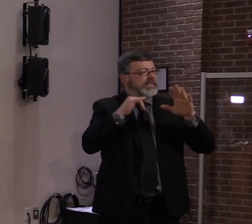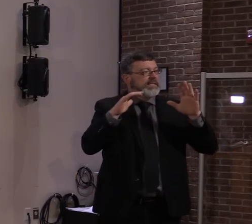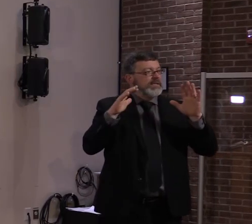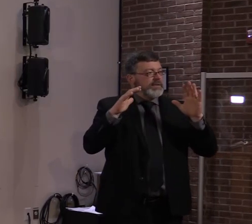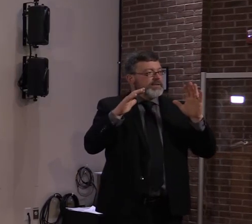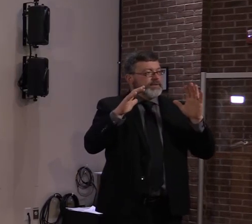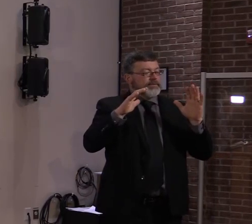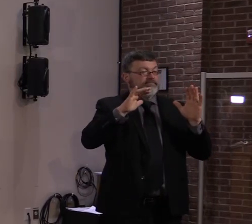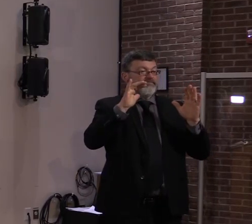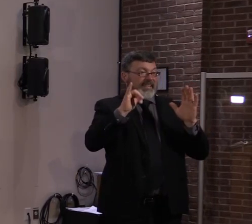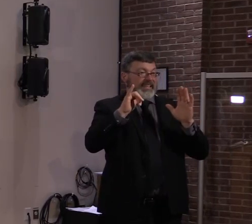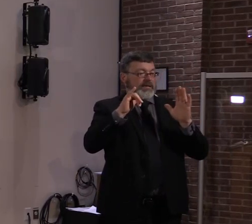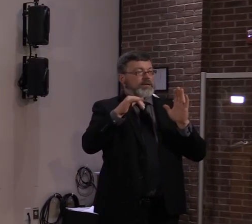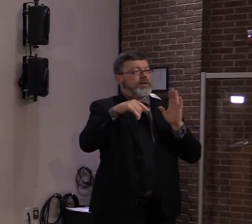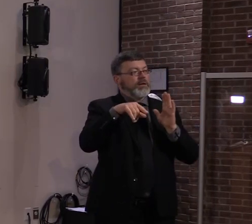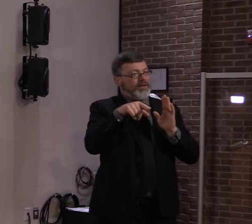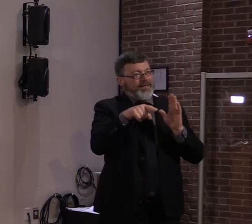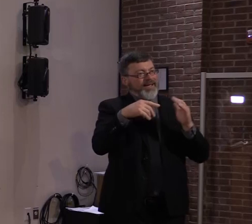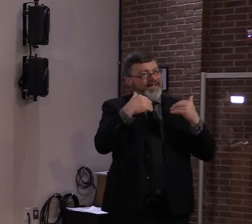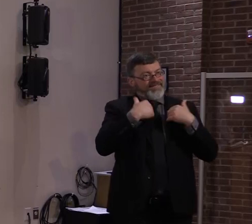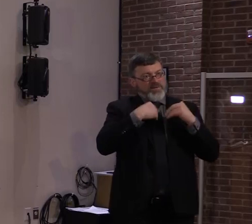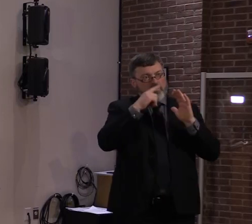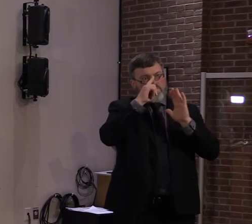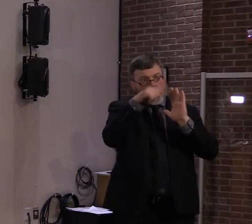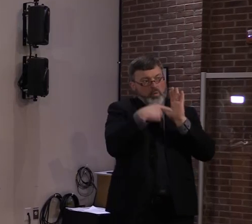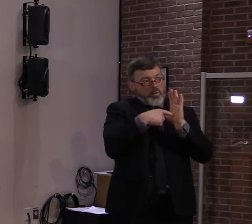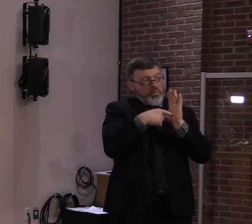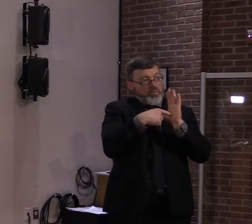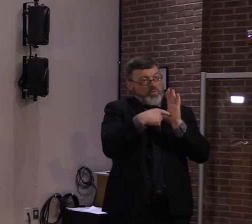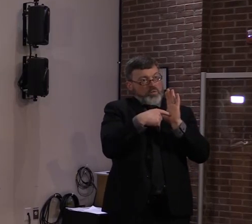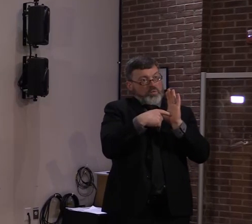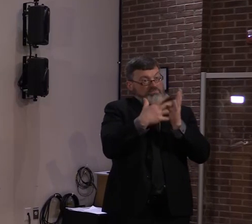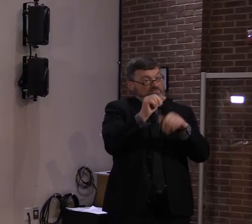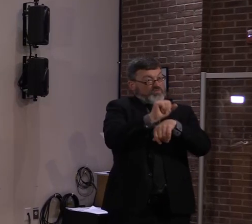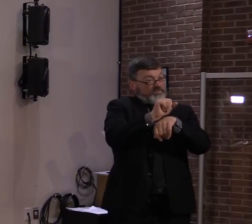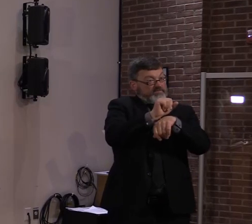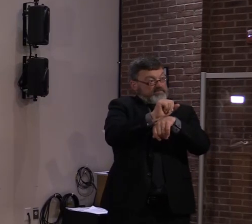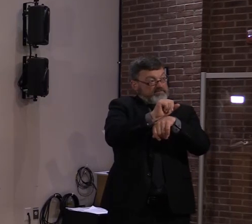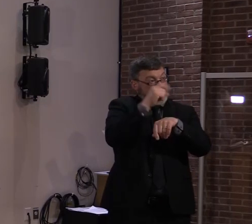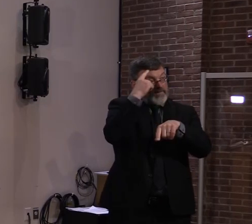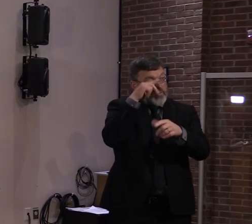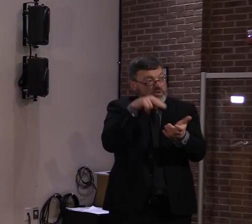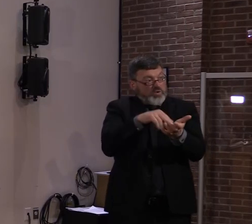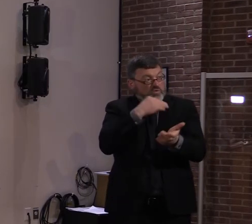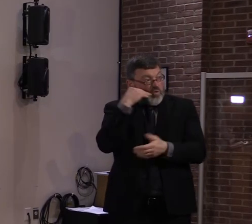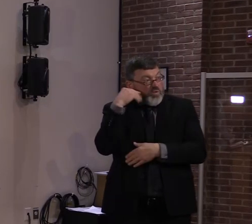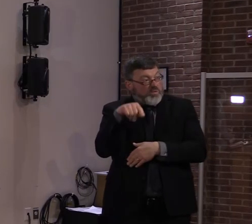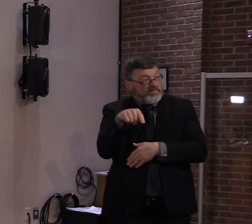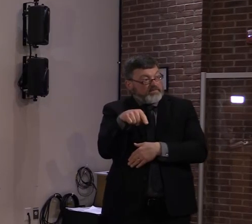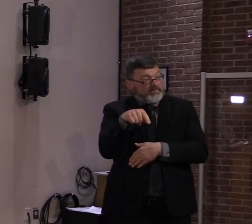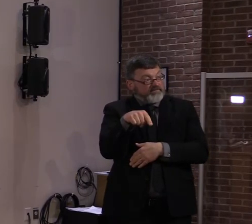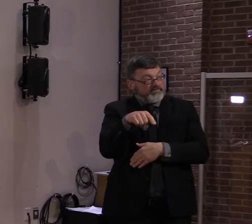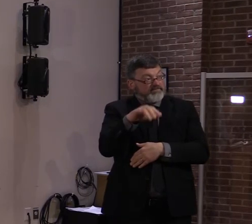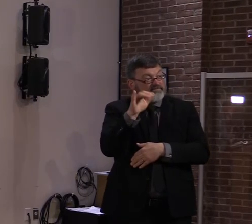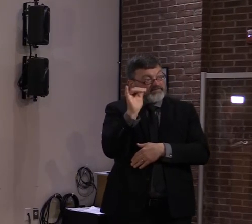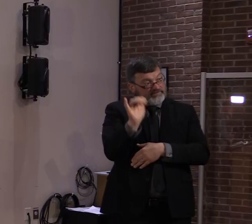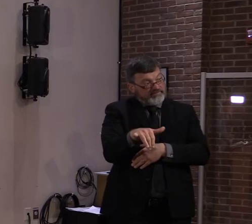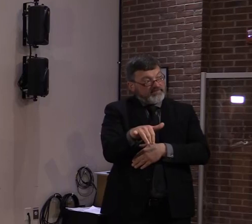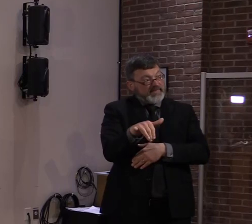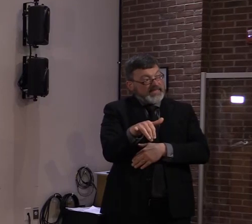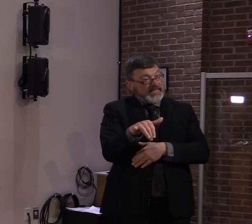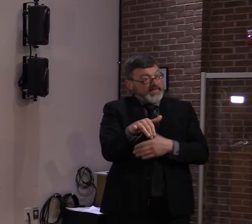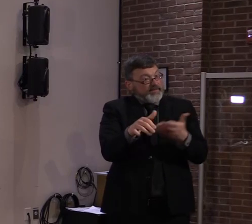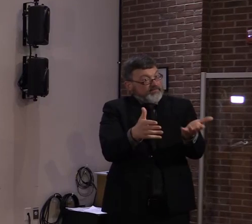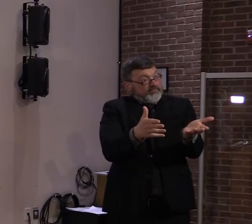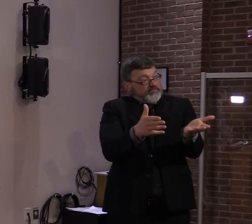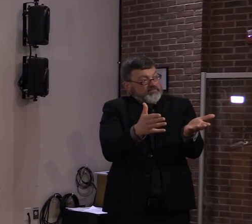case of people who work at long-term care who have chosen not to get vaccinated. But I raise them not